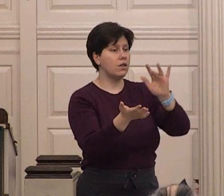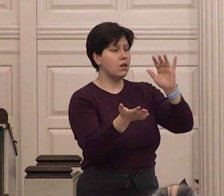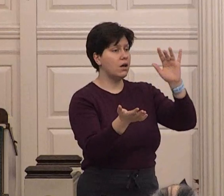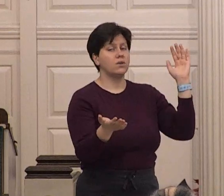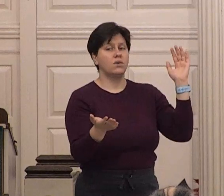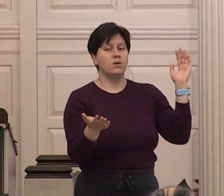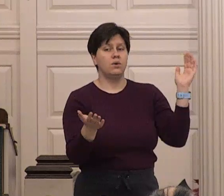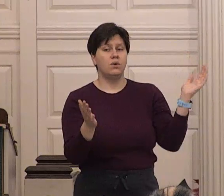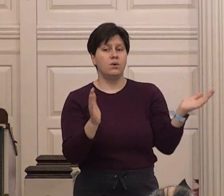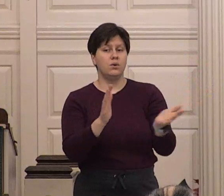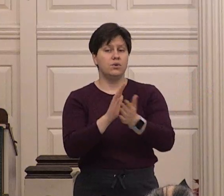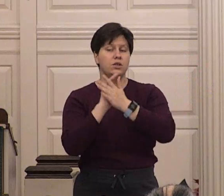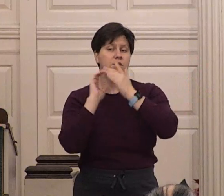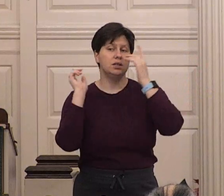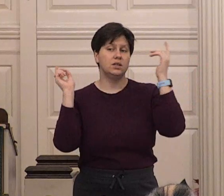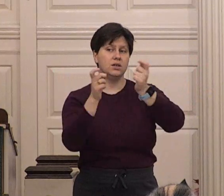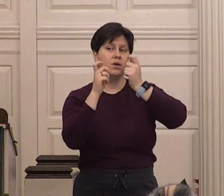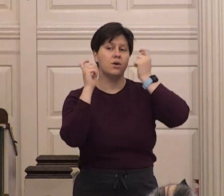your glory.